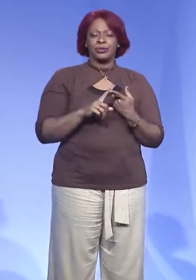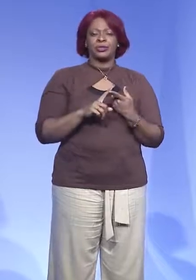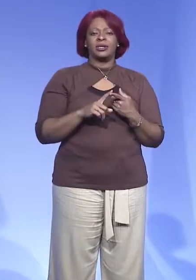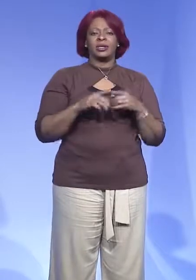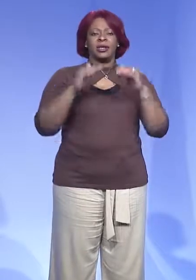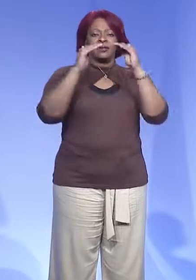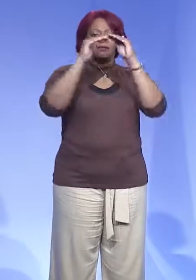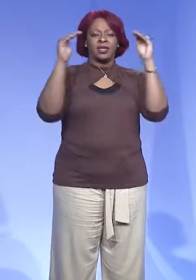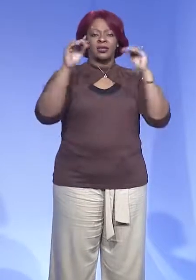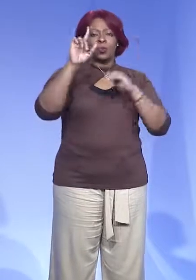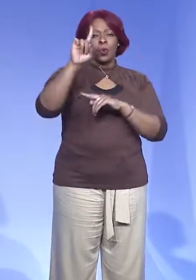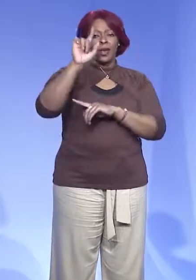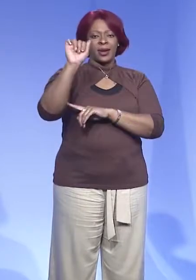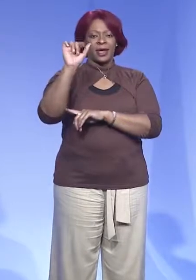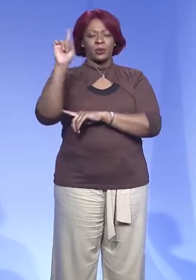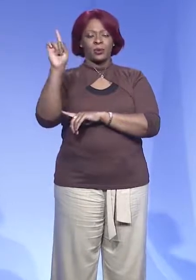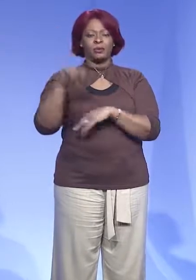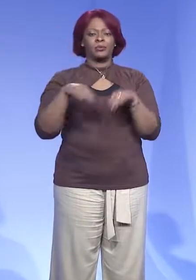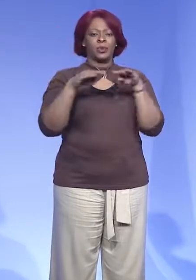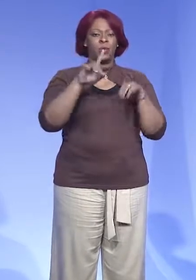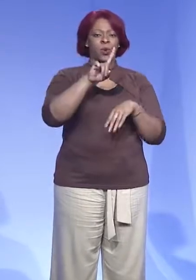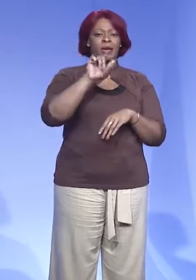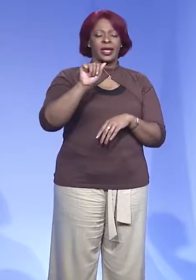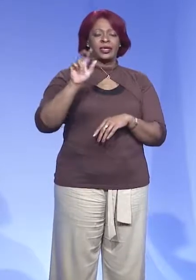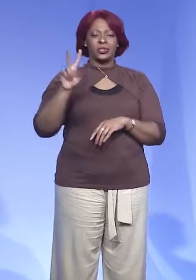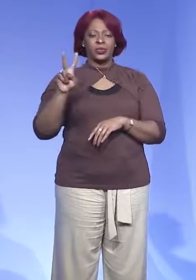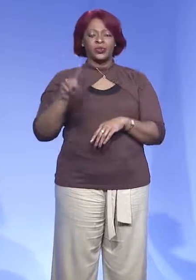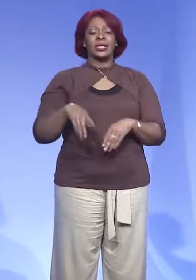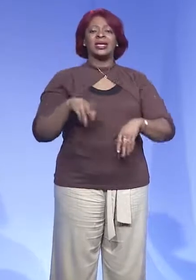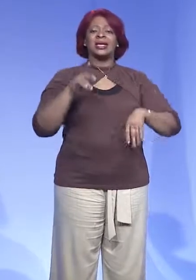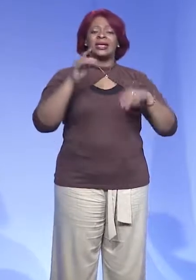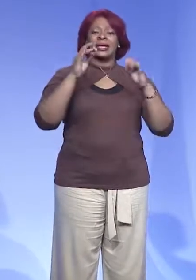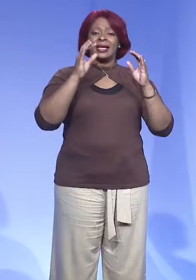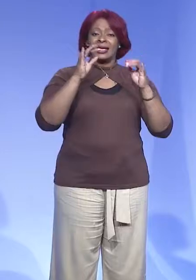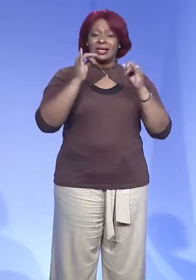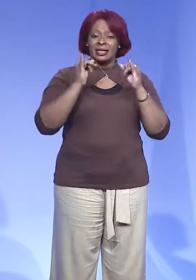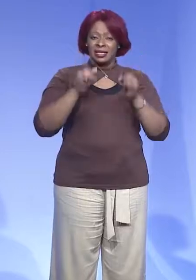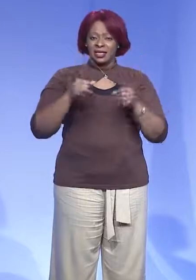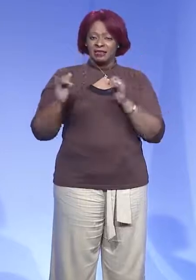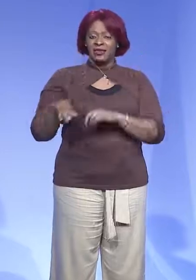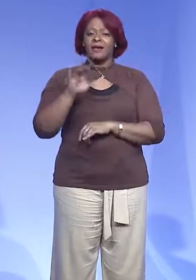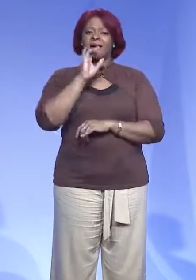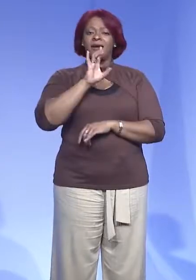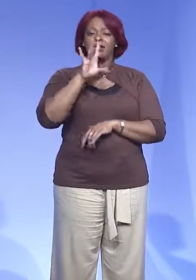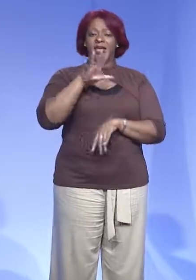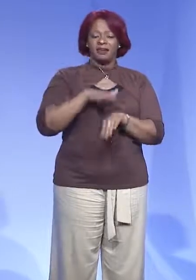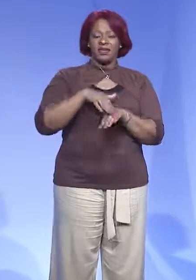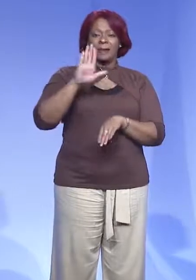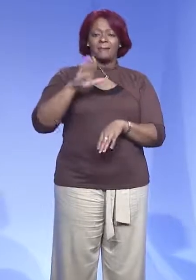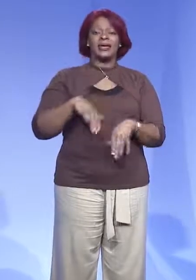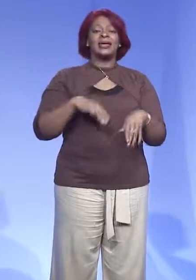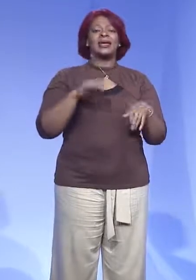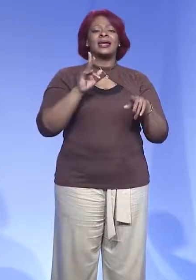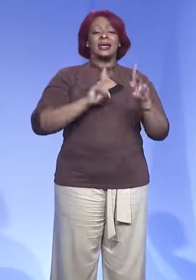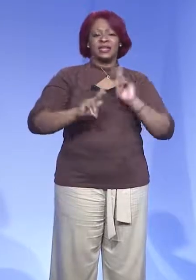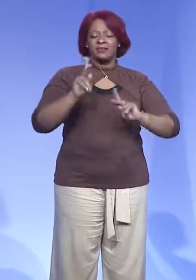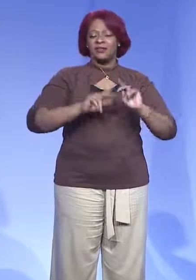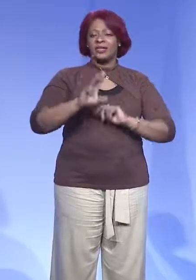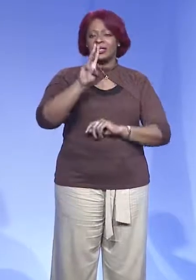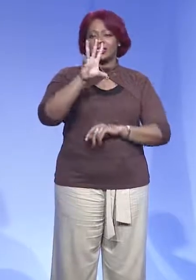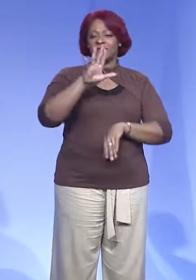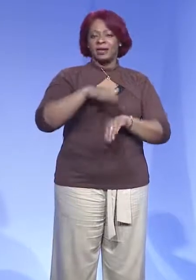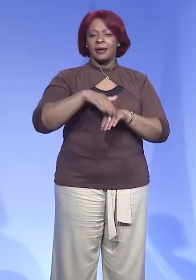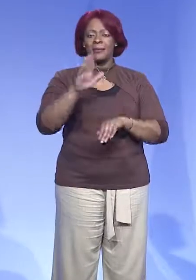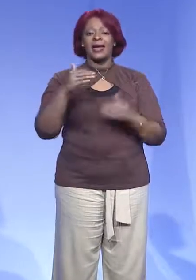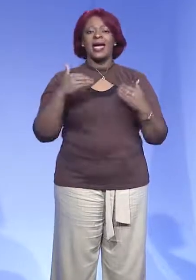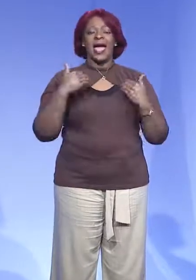phases 1A1, 1A2, individuals 75 and older, and individuals 65 and older that